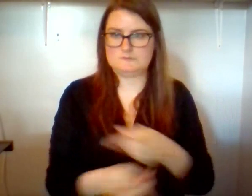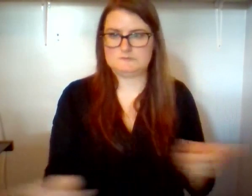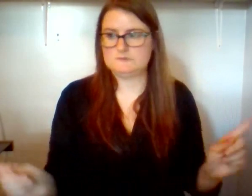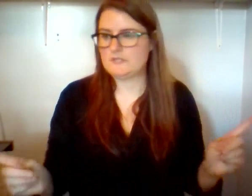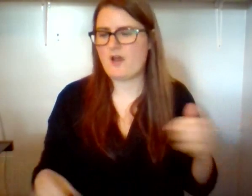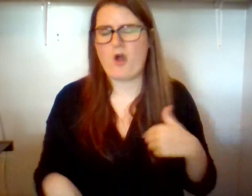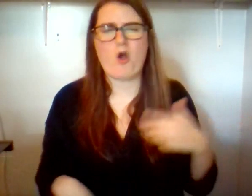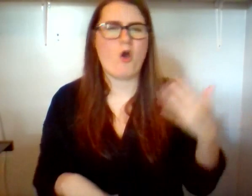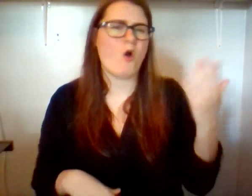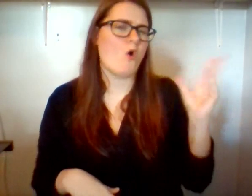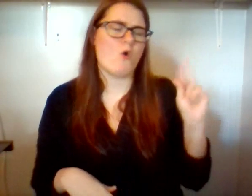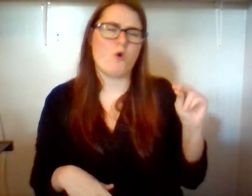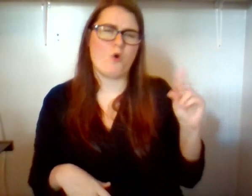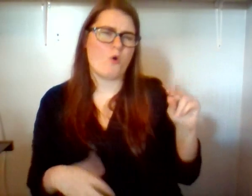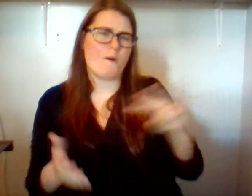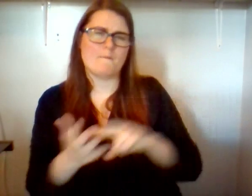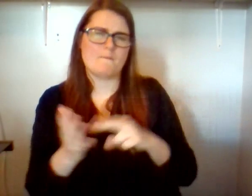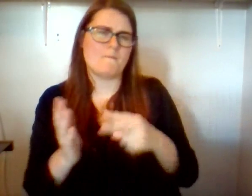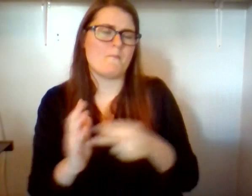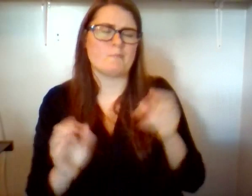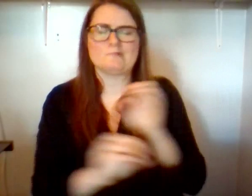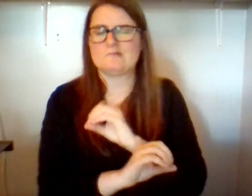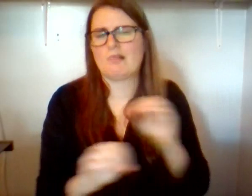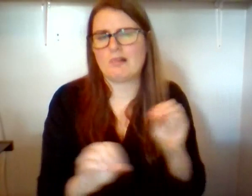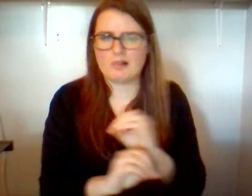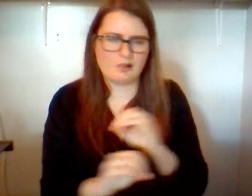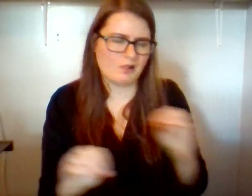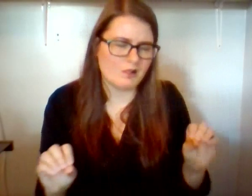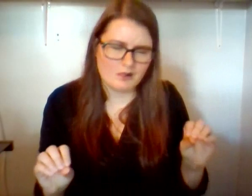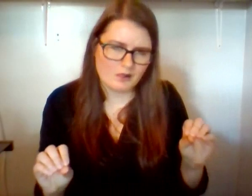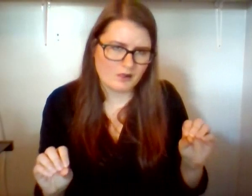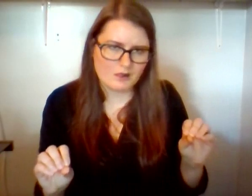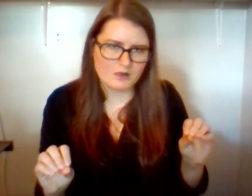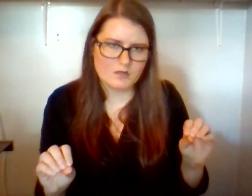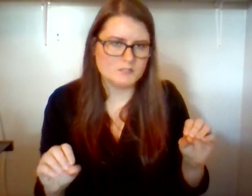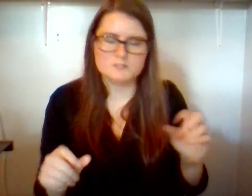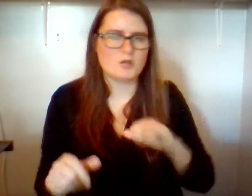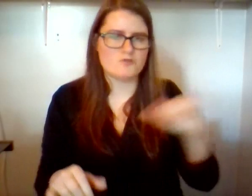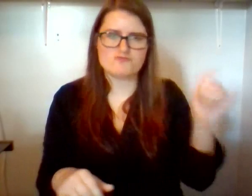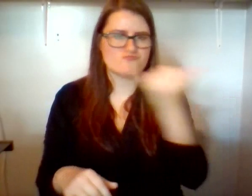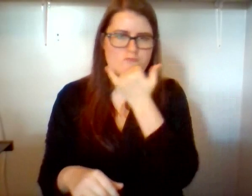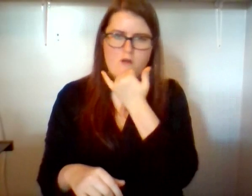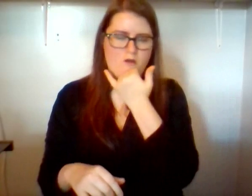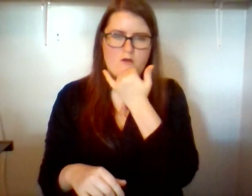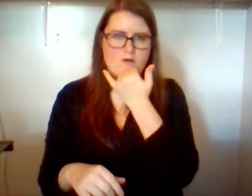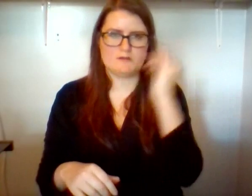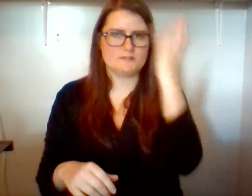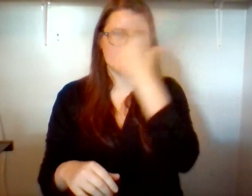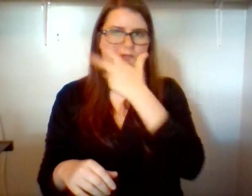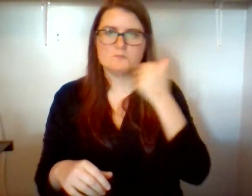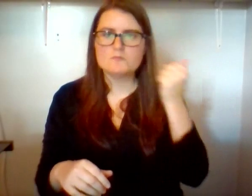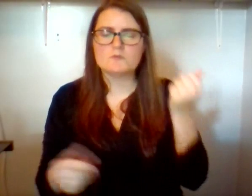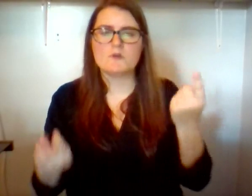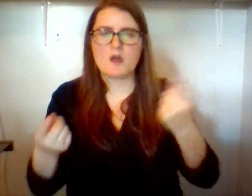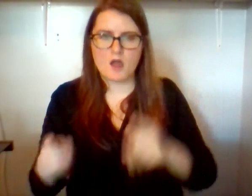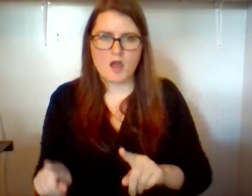go somewhere, and it's a beautiful thing if you're in the situation of marriage where it can go somewhere. So when